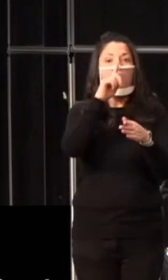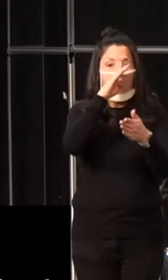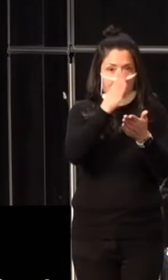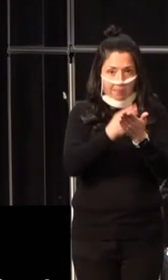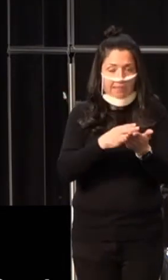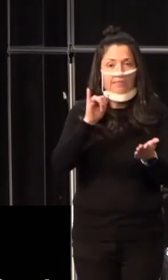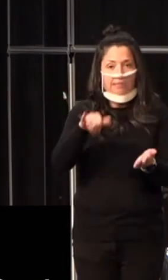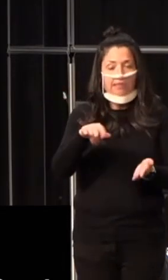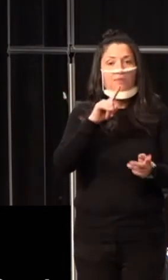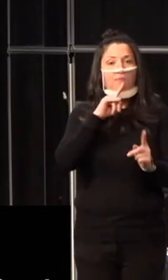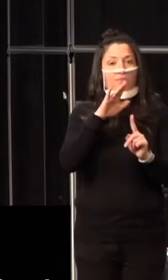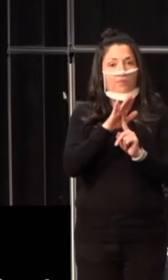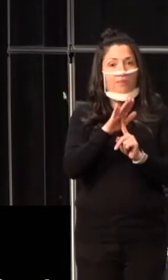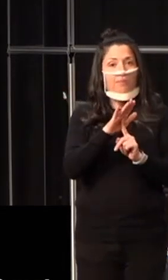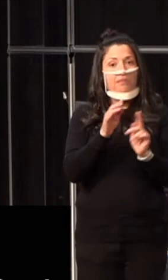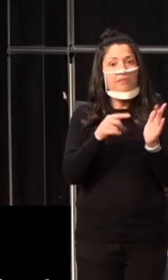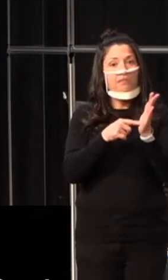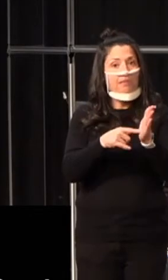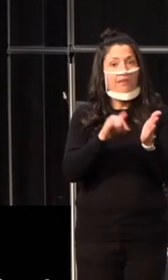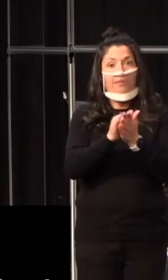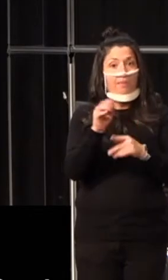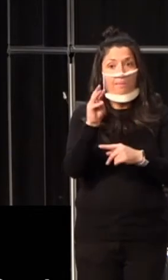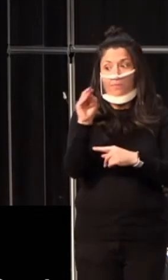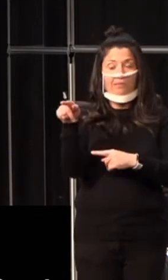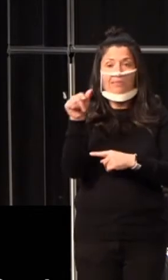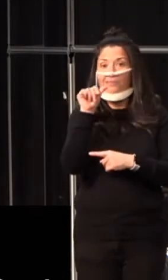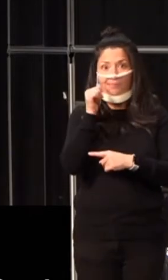covenant sign that Moses didn't do.